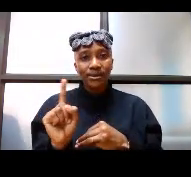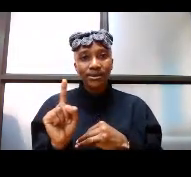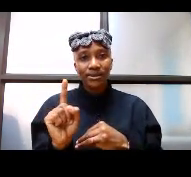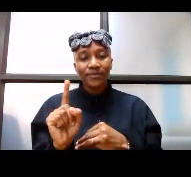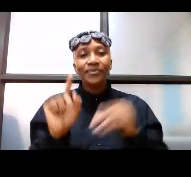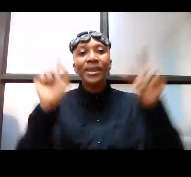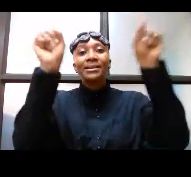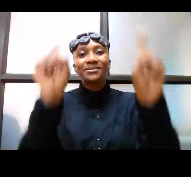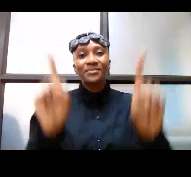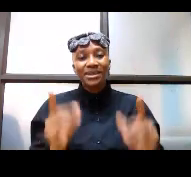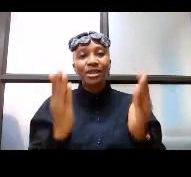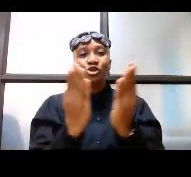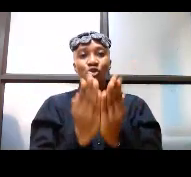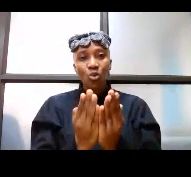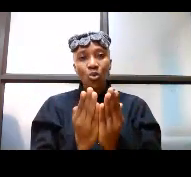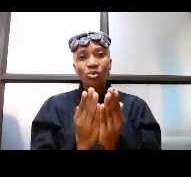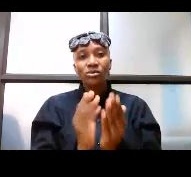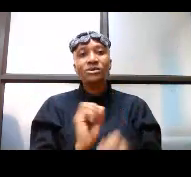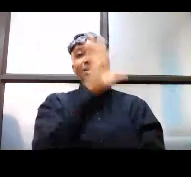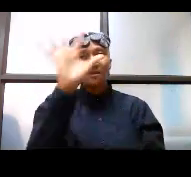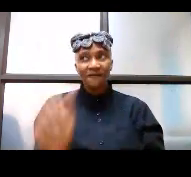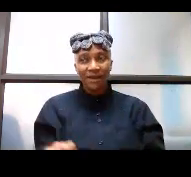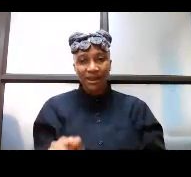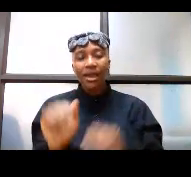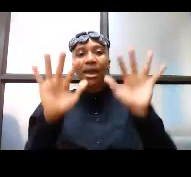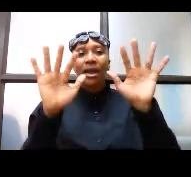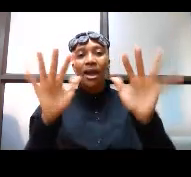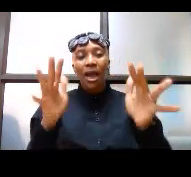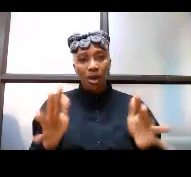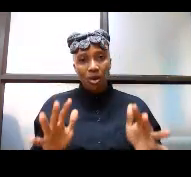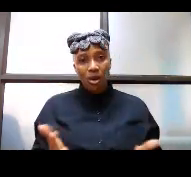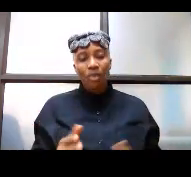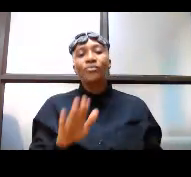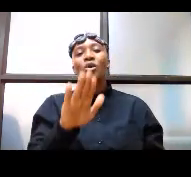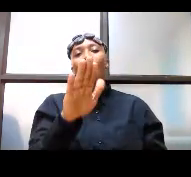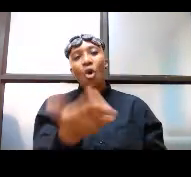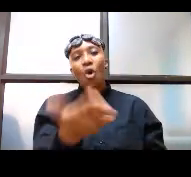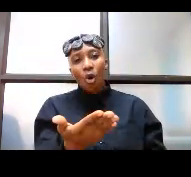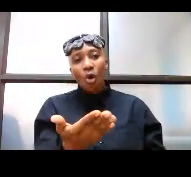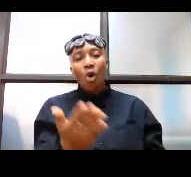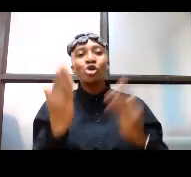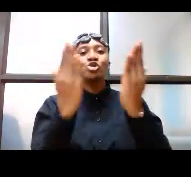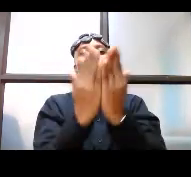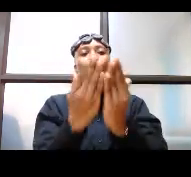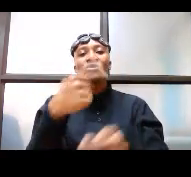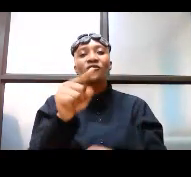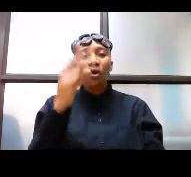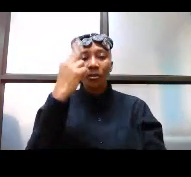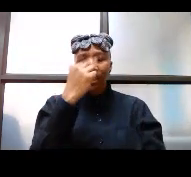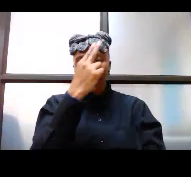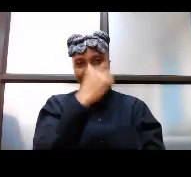special schools in South Africa, or the schools for the blind